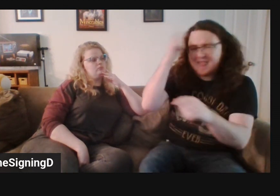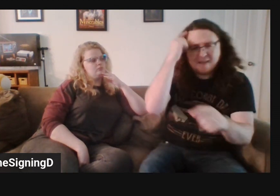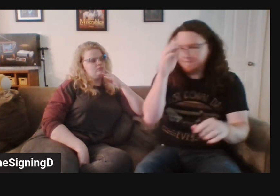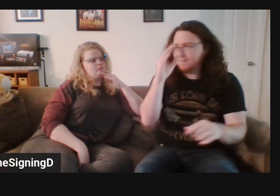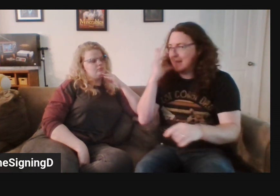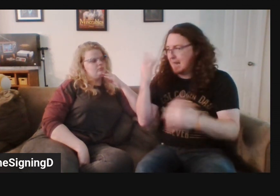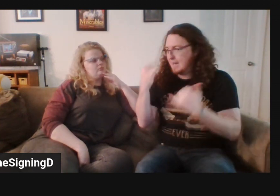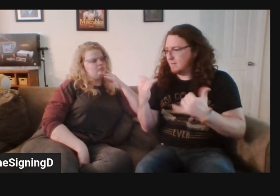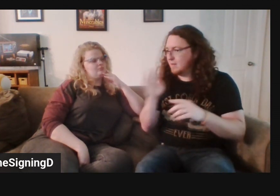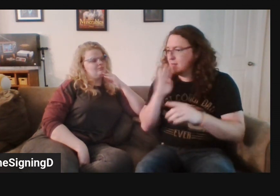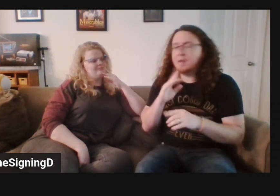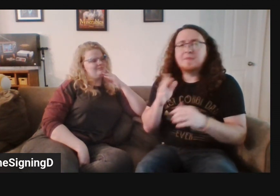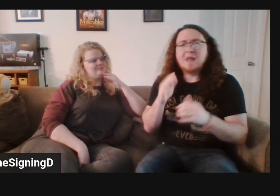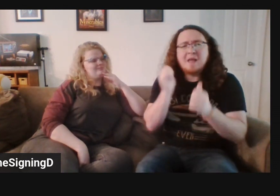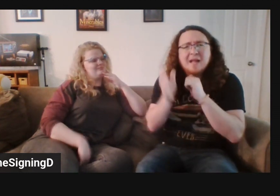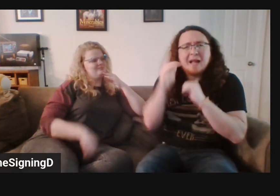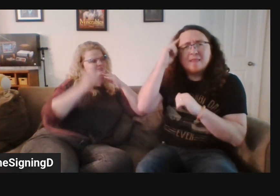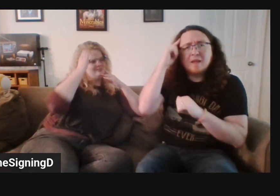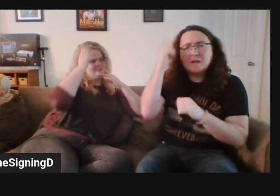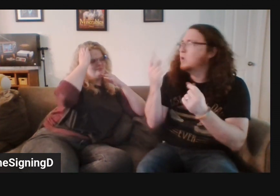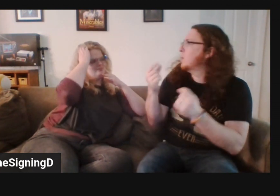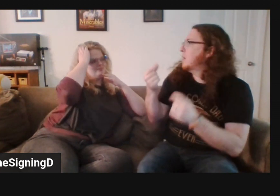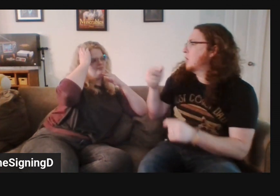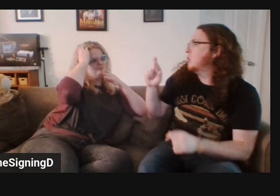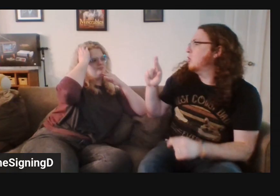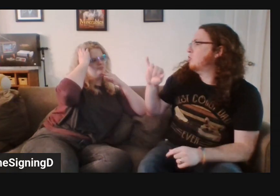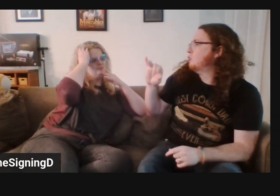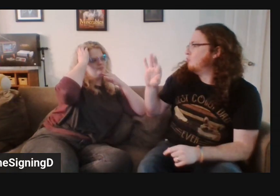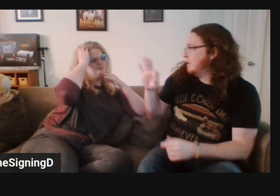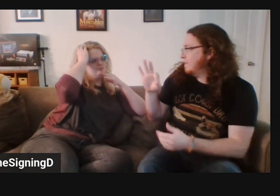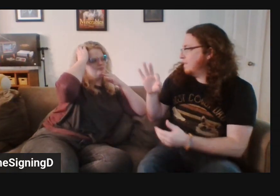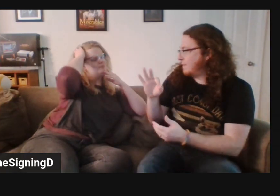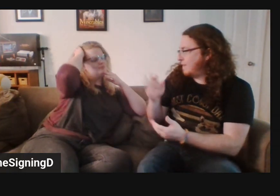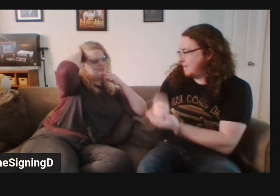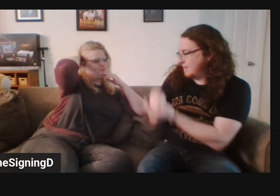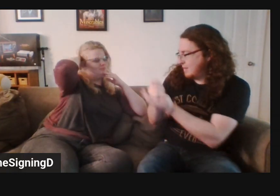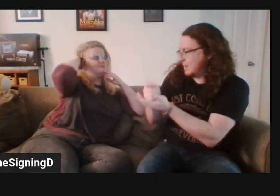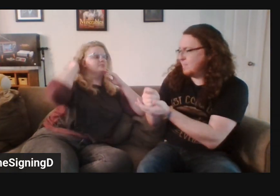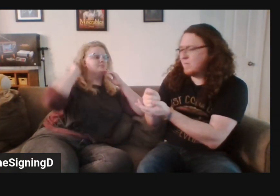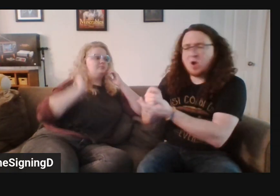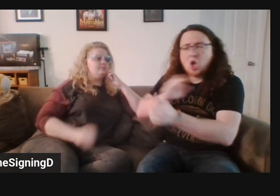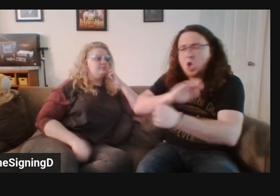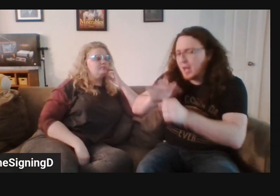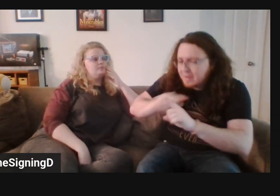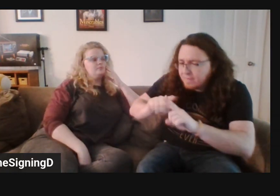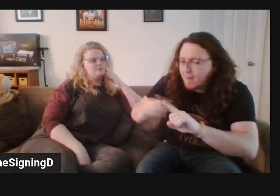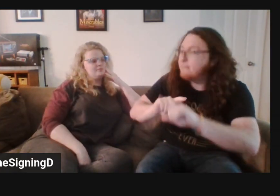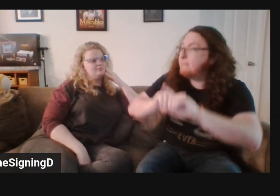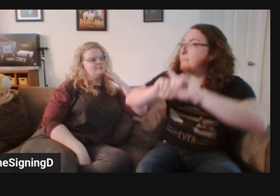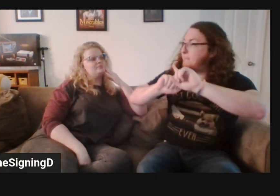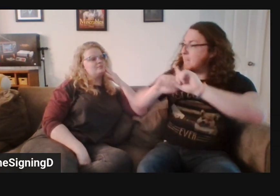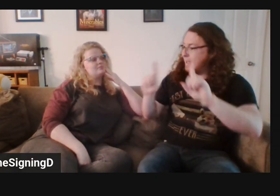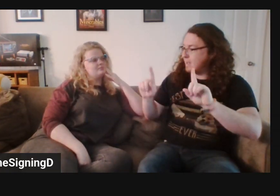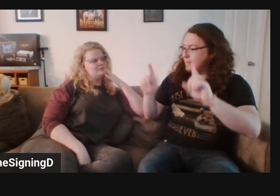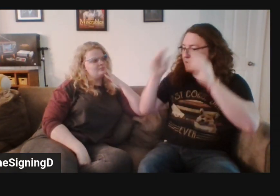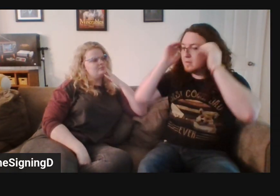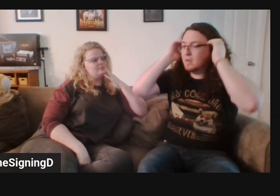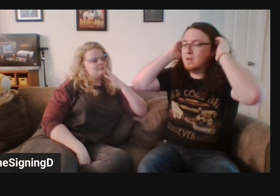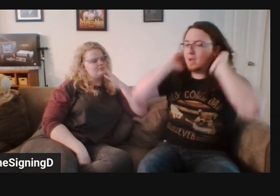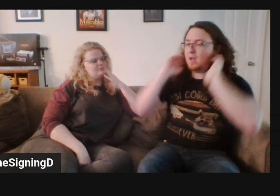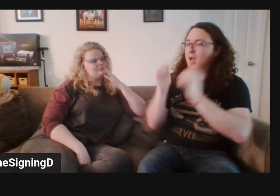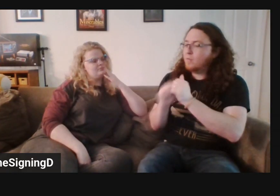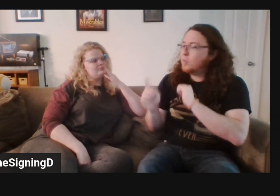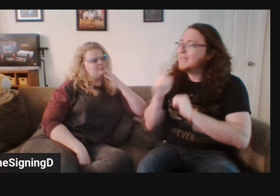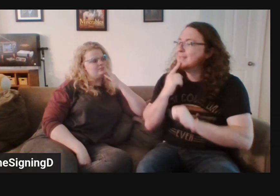and doing grief counseling, totally different. However, everybody